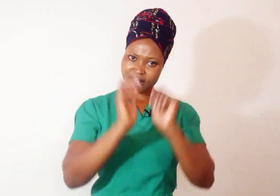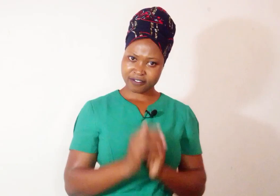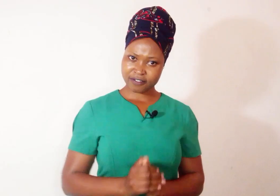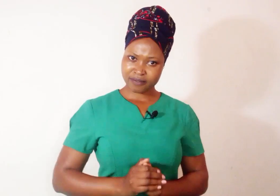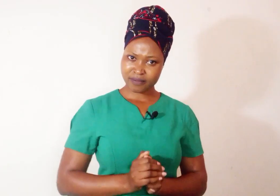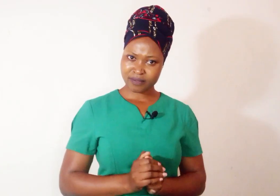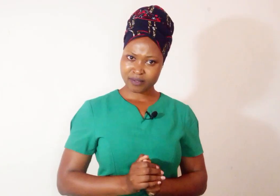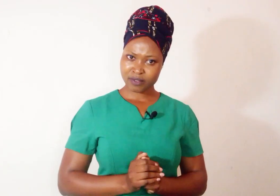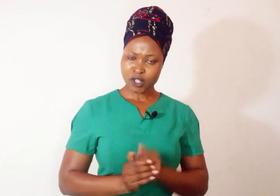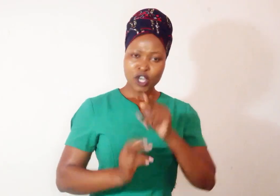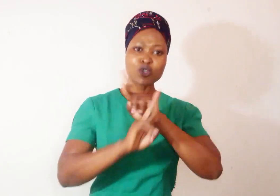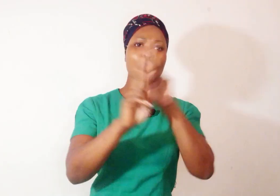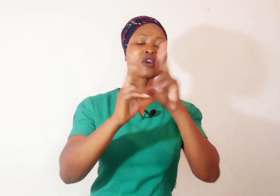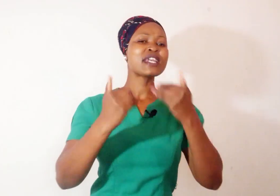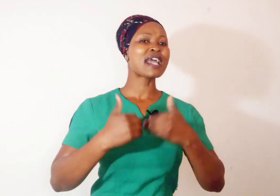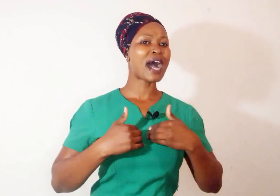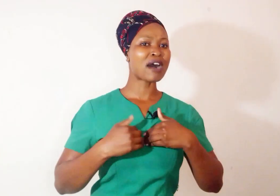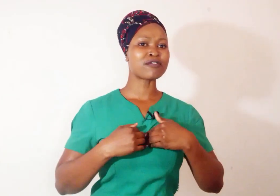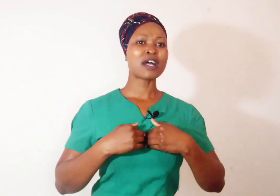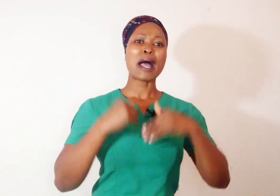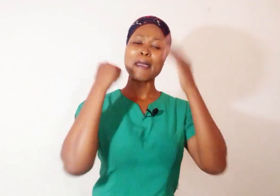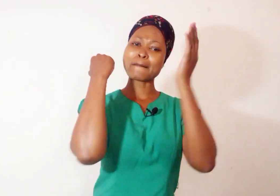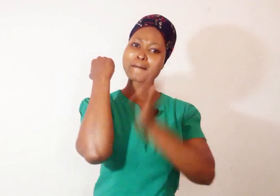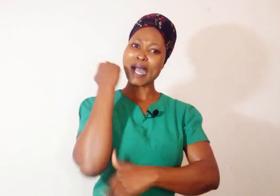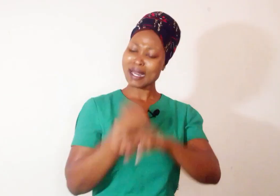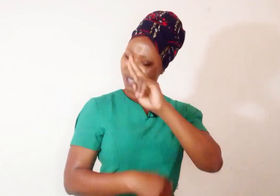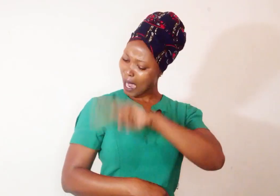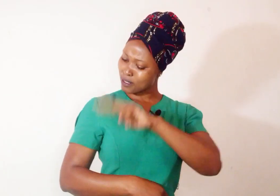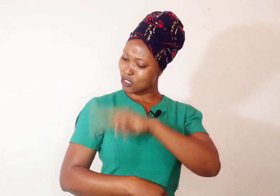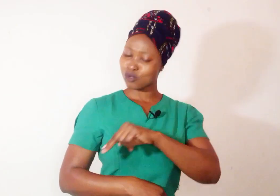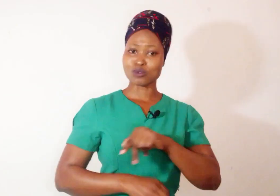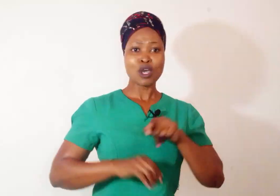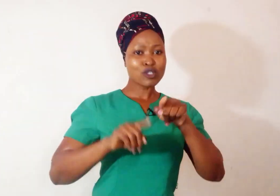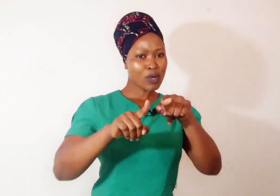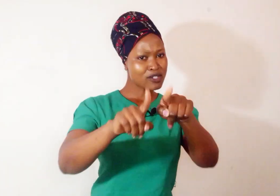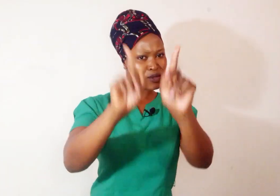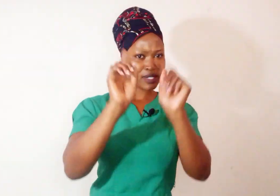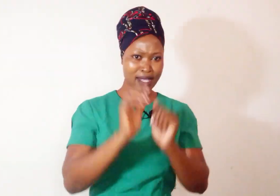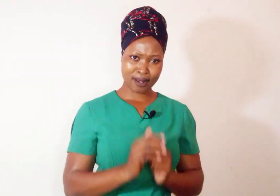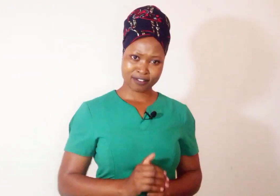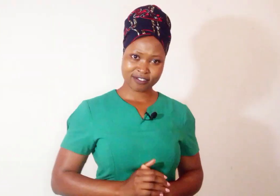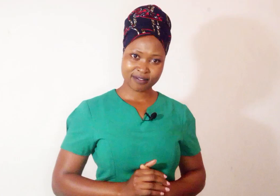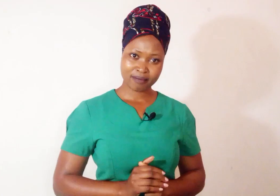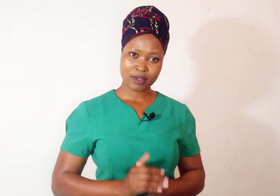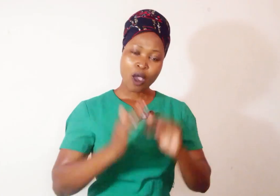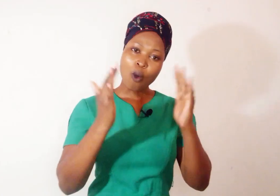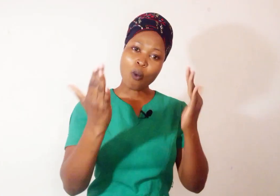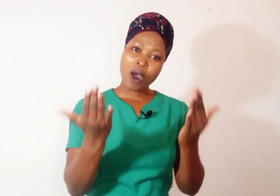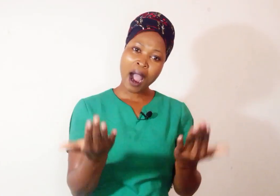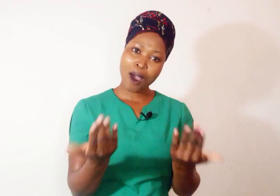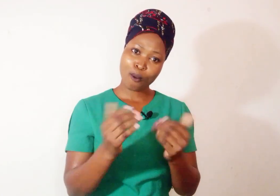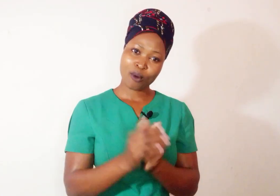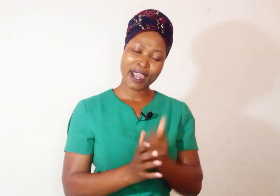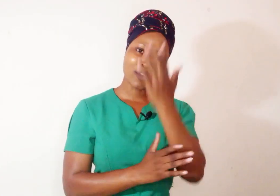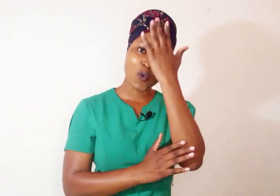yourself. You already have a bad attitude towards yourself. How and